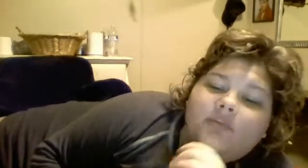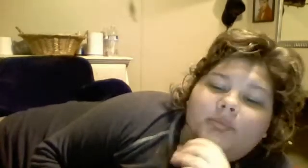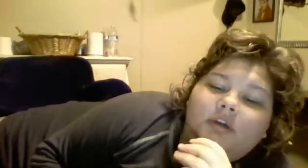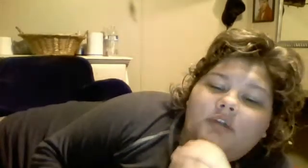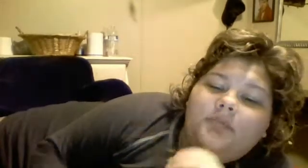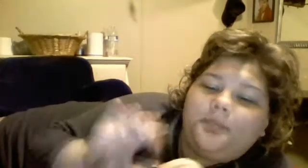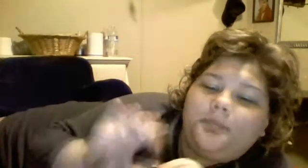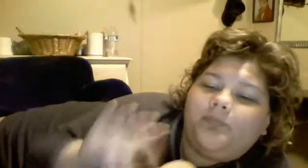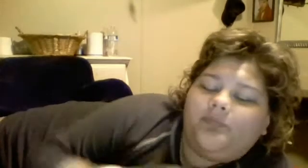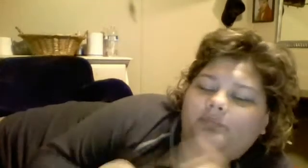but,